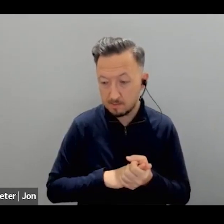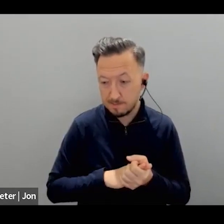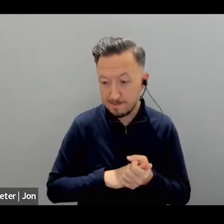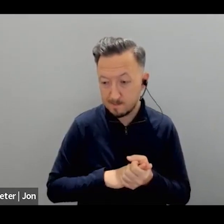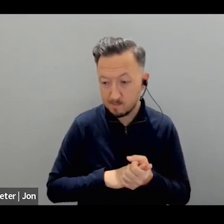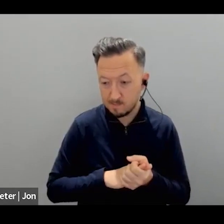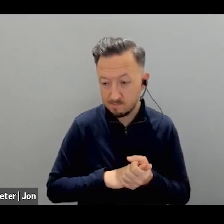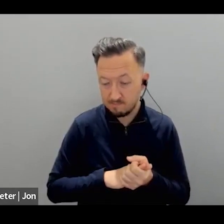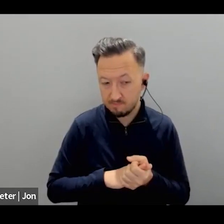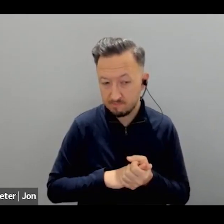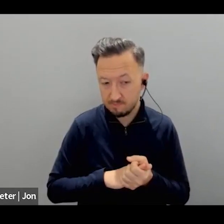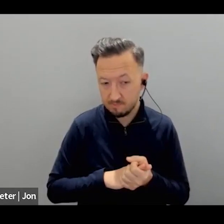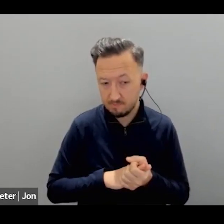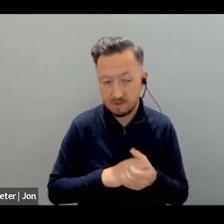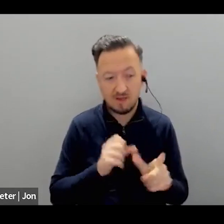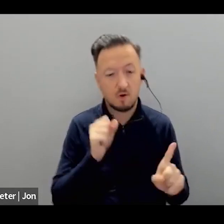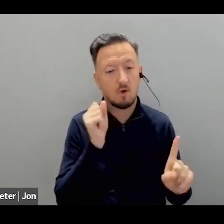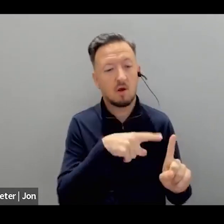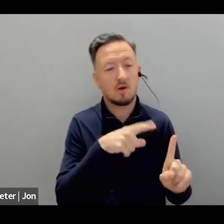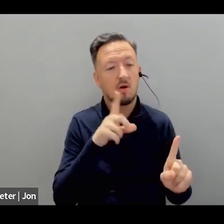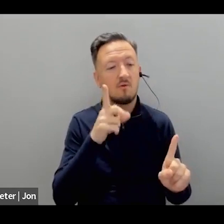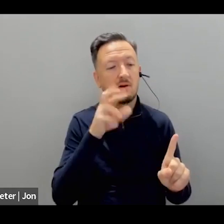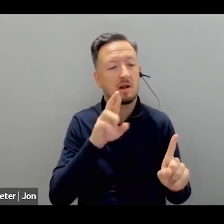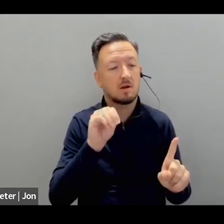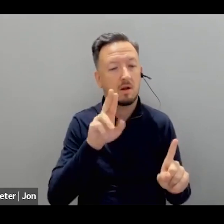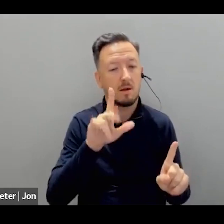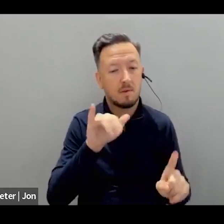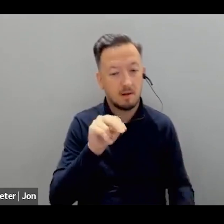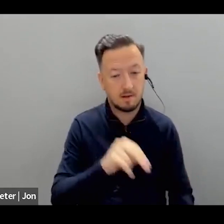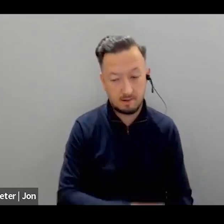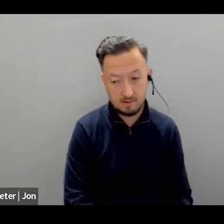I had a question for Dr. Mullendorf. Oh, okay.